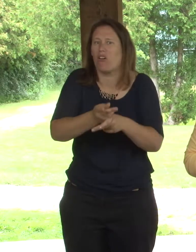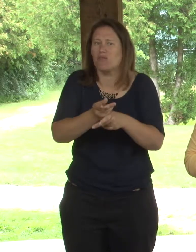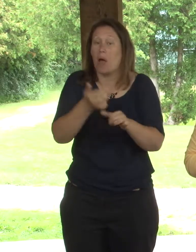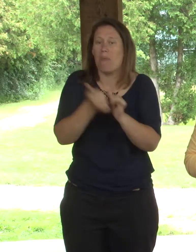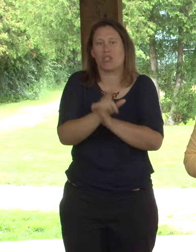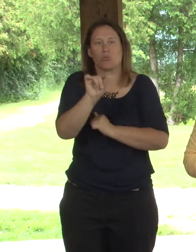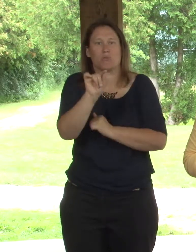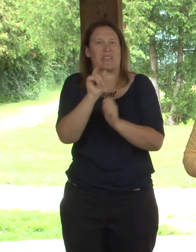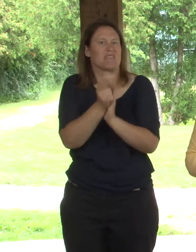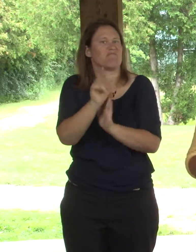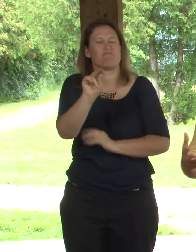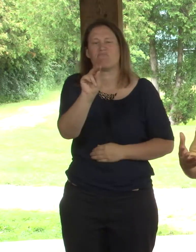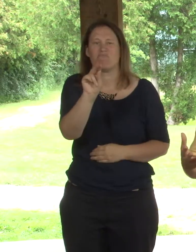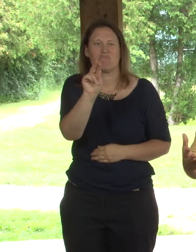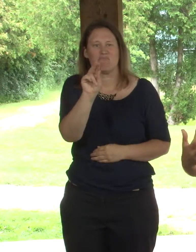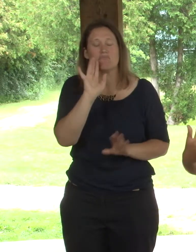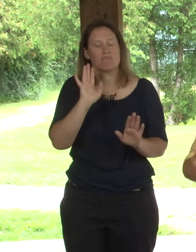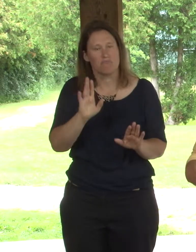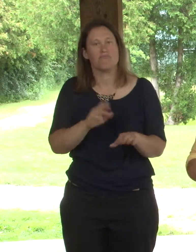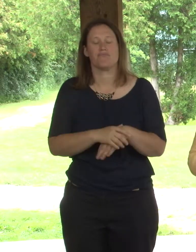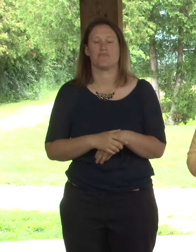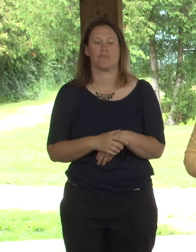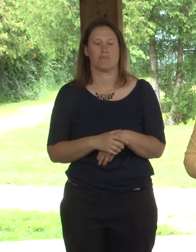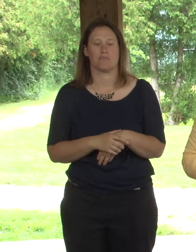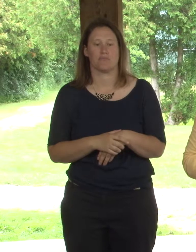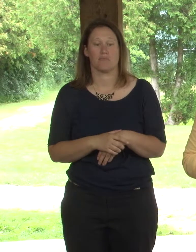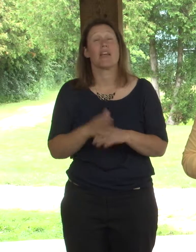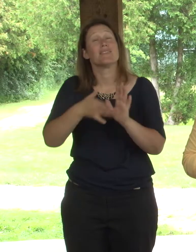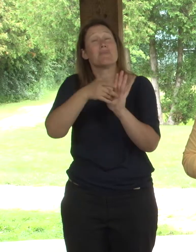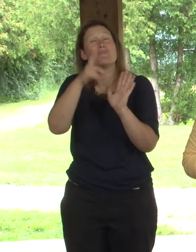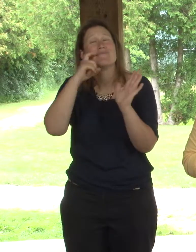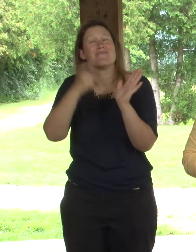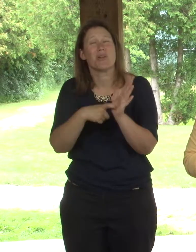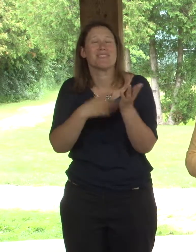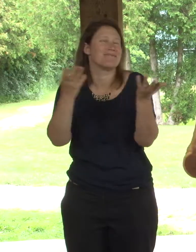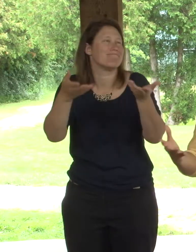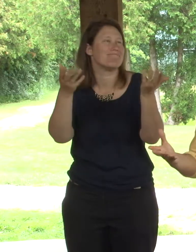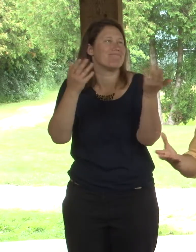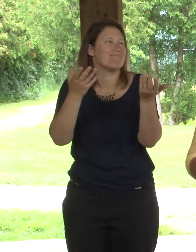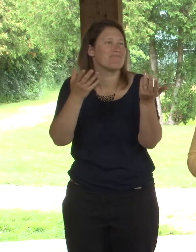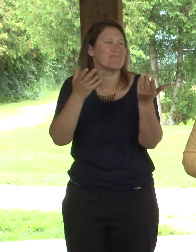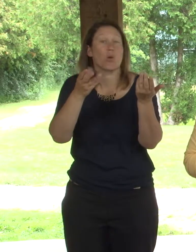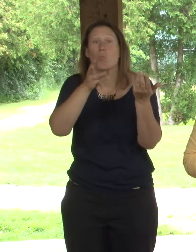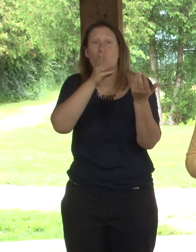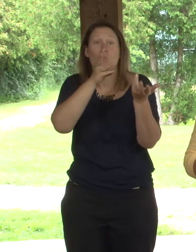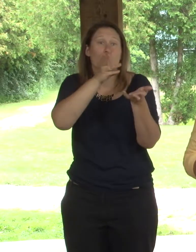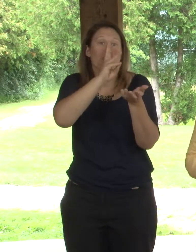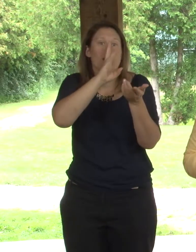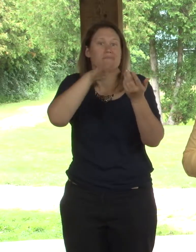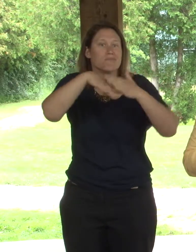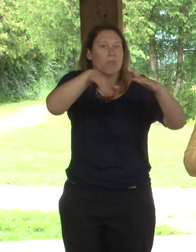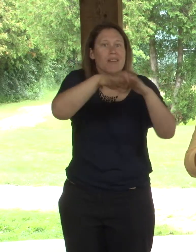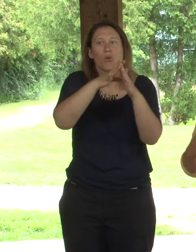may actually experience that by noticing our feet when we've come out of, a water sport, and we look